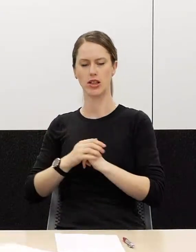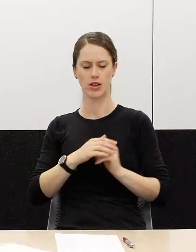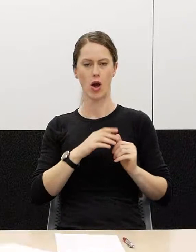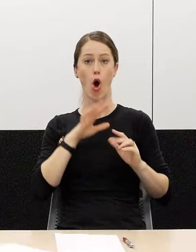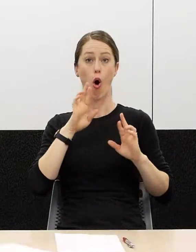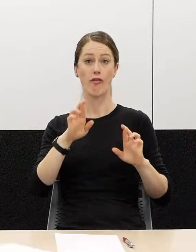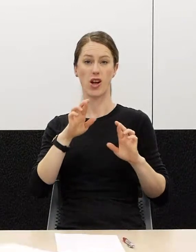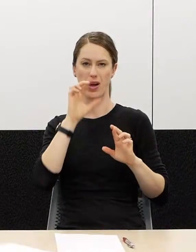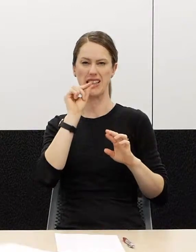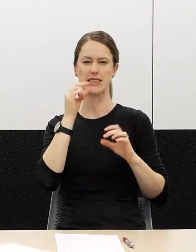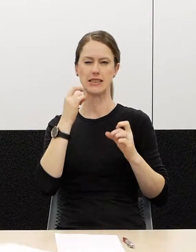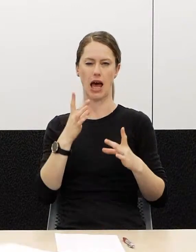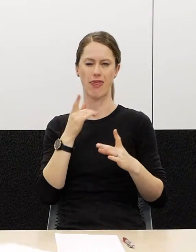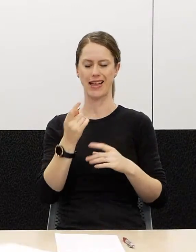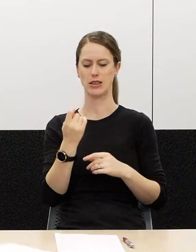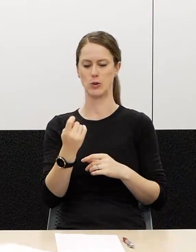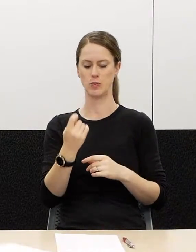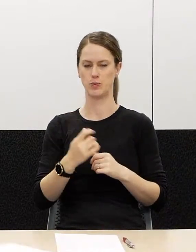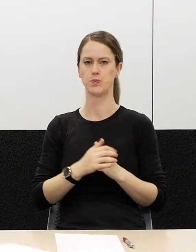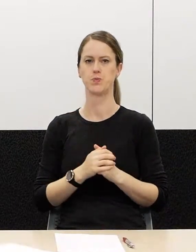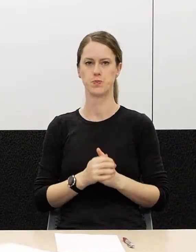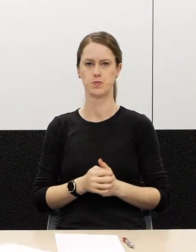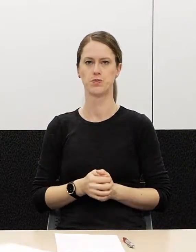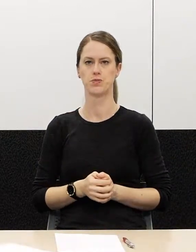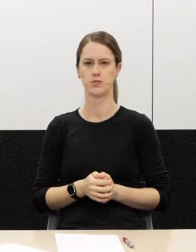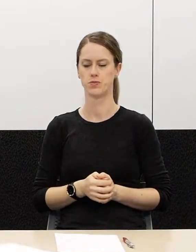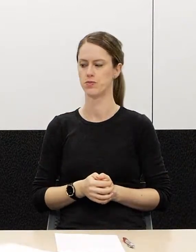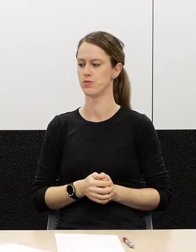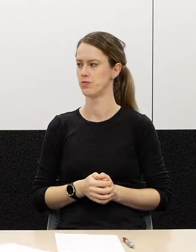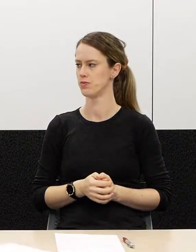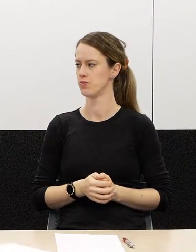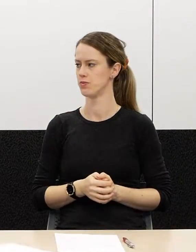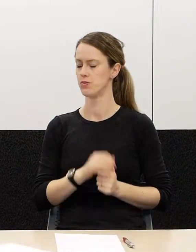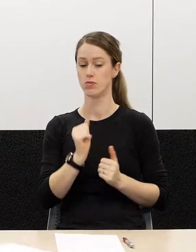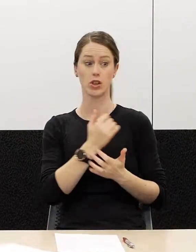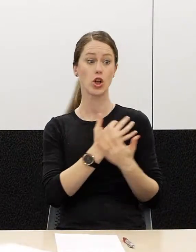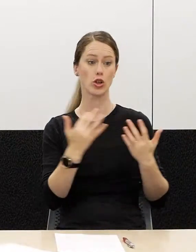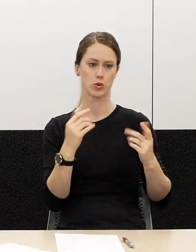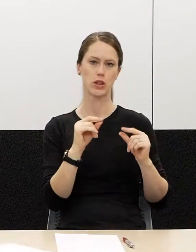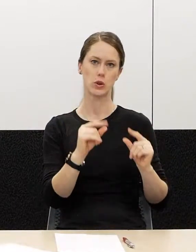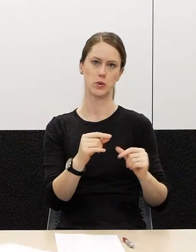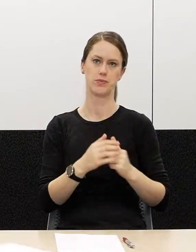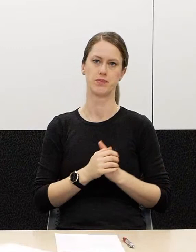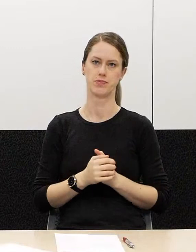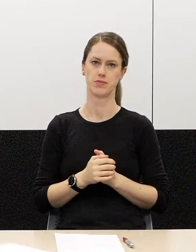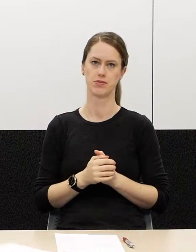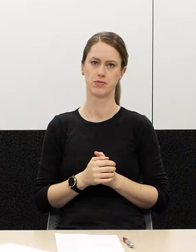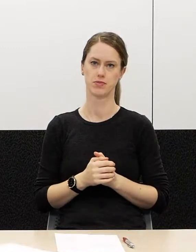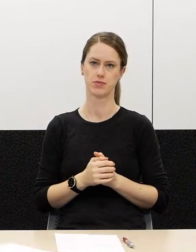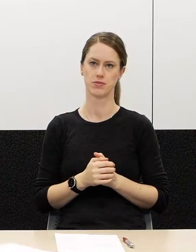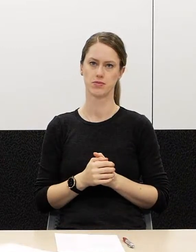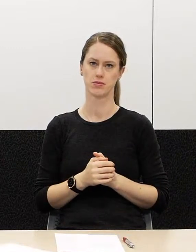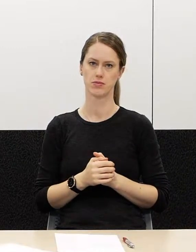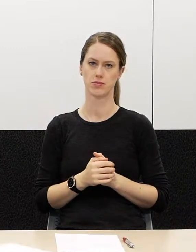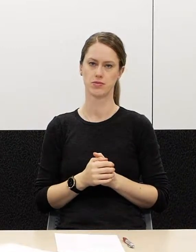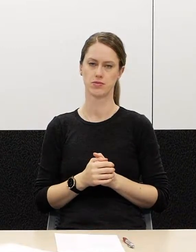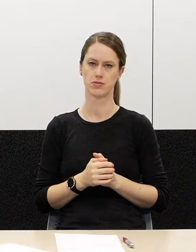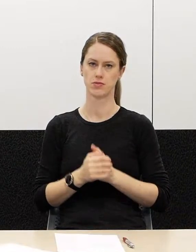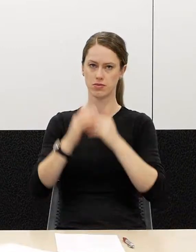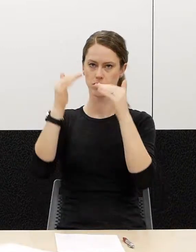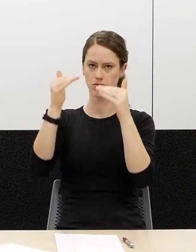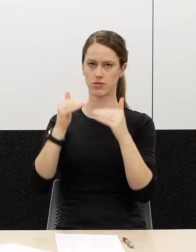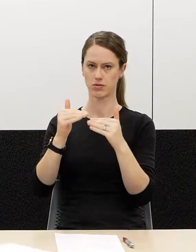will get that underway reasonably soon. Absolutely. I mean, there's a lot we can do. There's a lot. So then we have